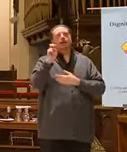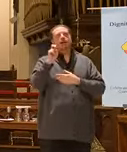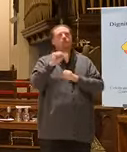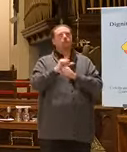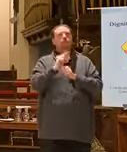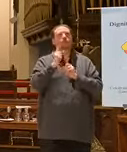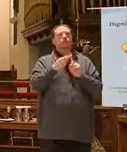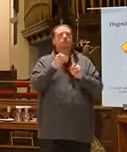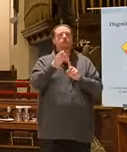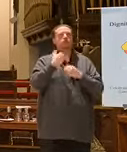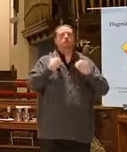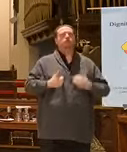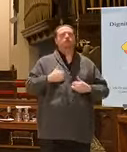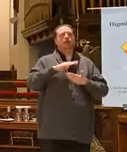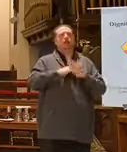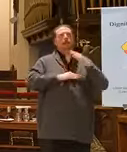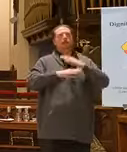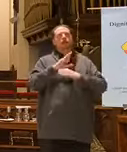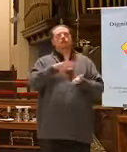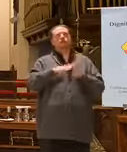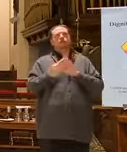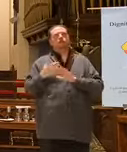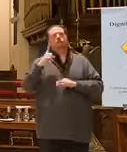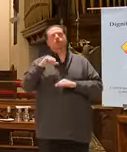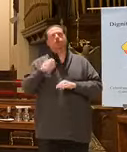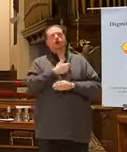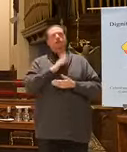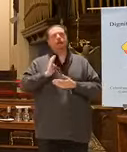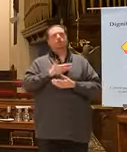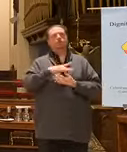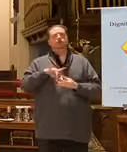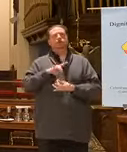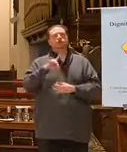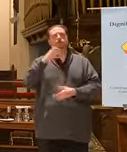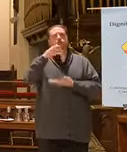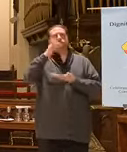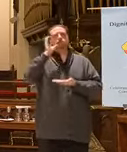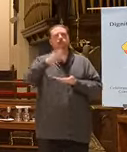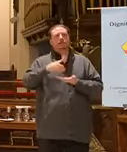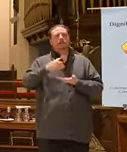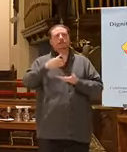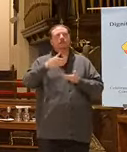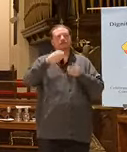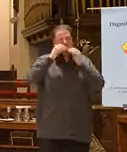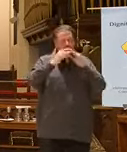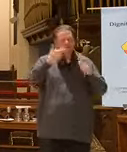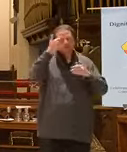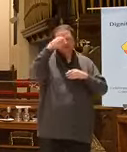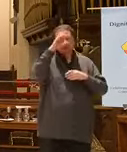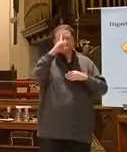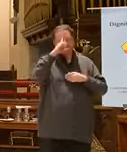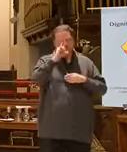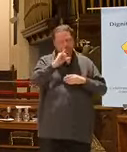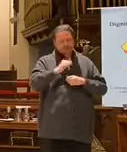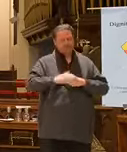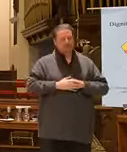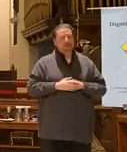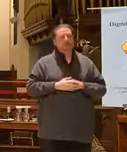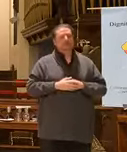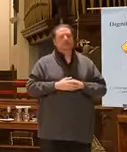of human hands. It will become for us our spiritual drink. Blessed be God forever.